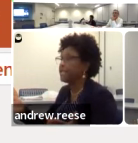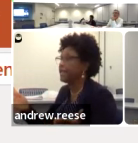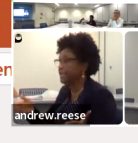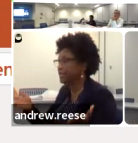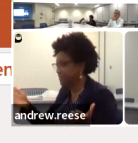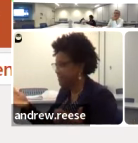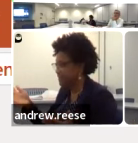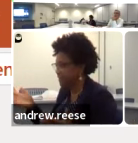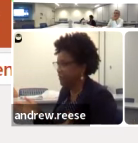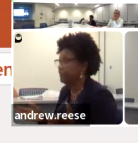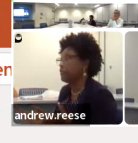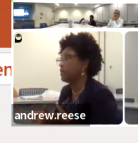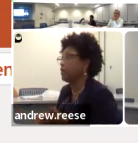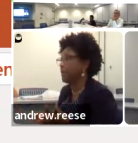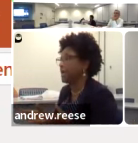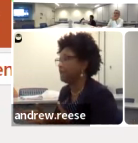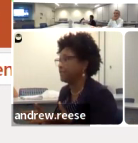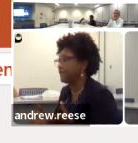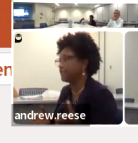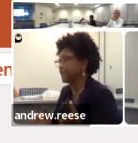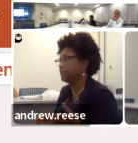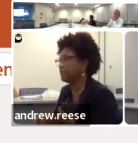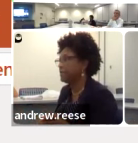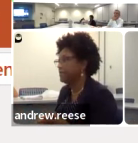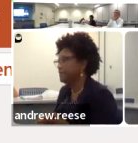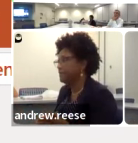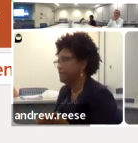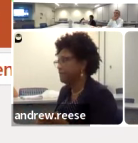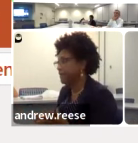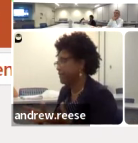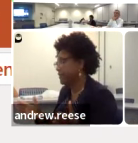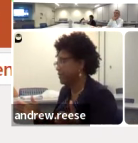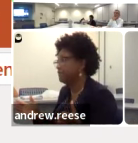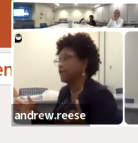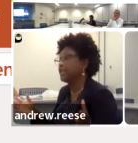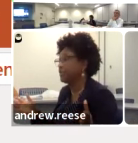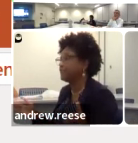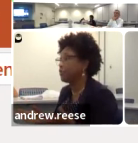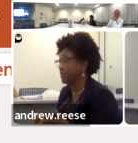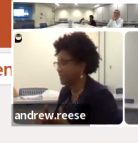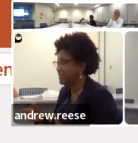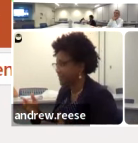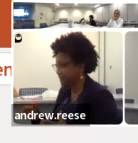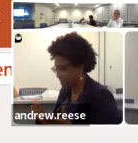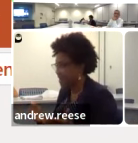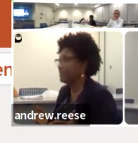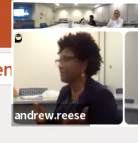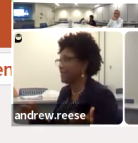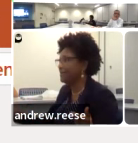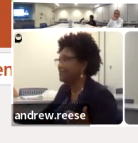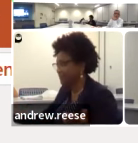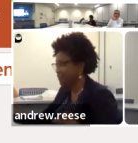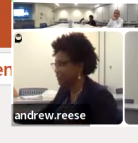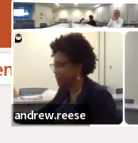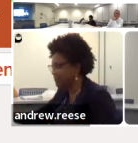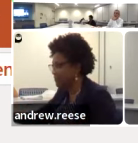For those that need it, if you don't already have the set skills for your vocation of choice, I would